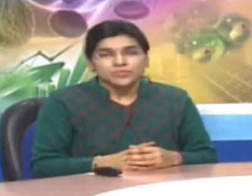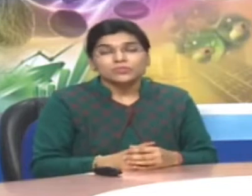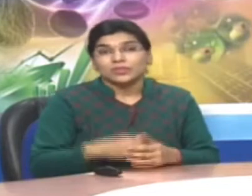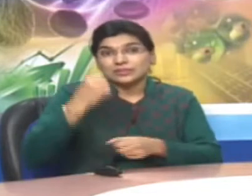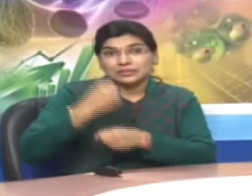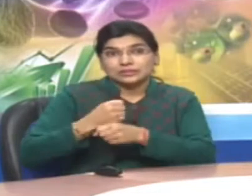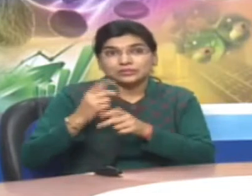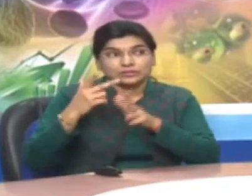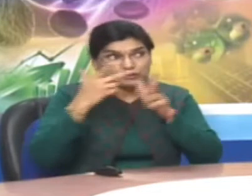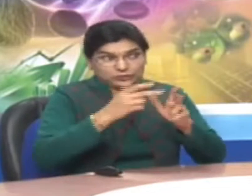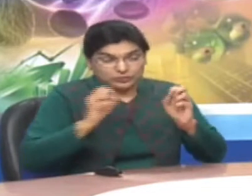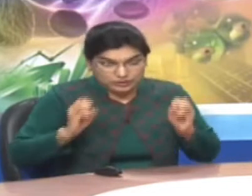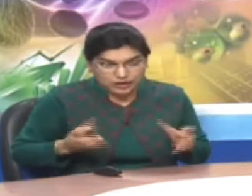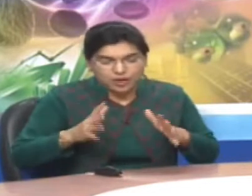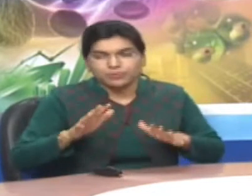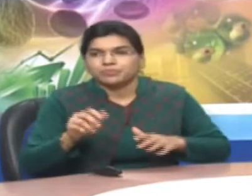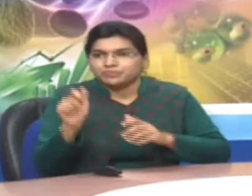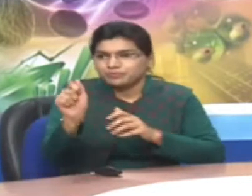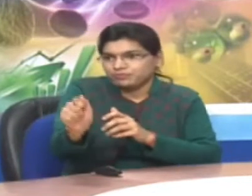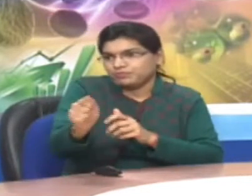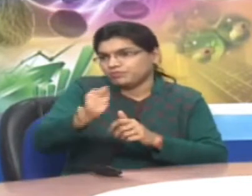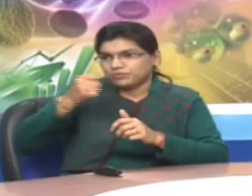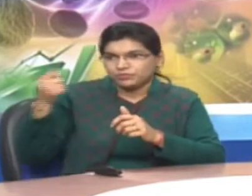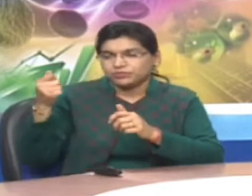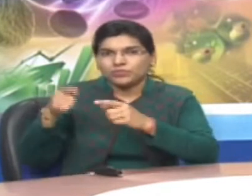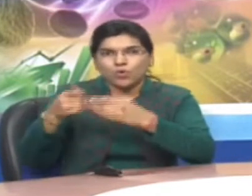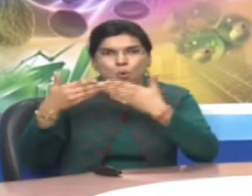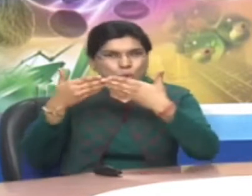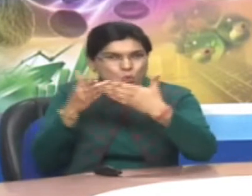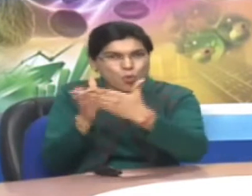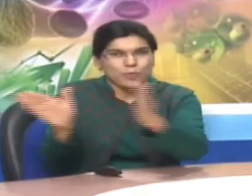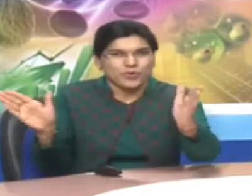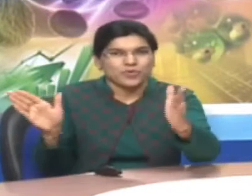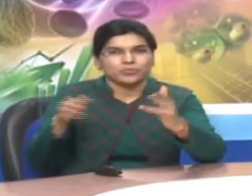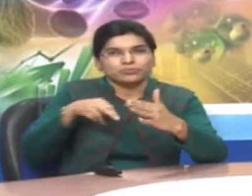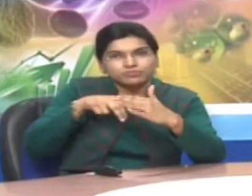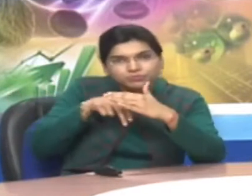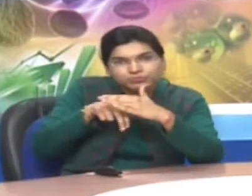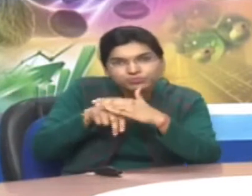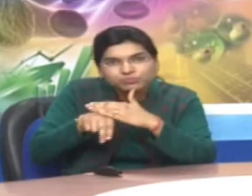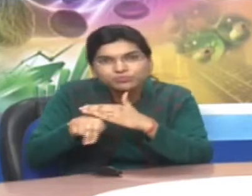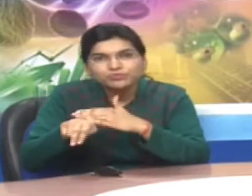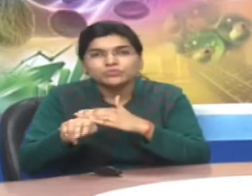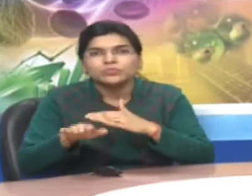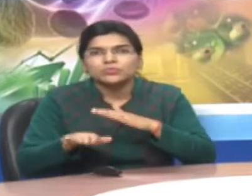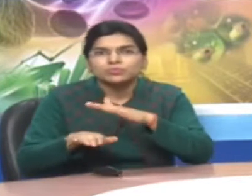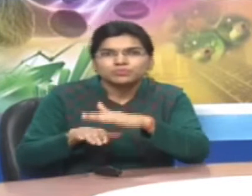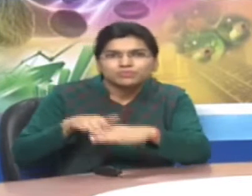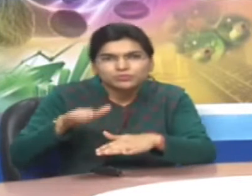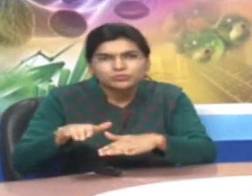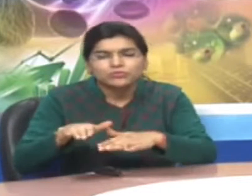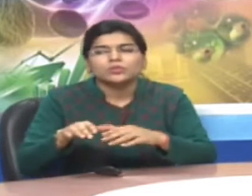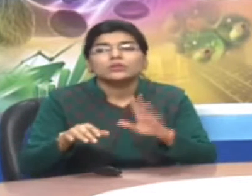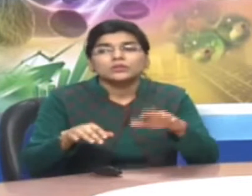Gerard opens door and steps away. Intruder leans forward to inspect it. With his side towards